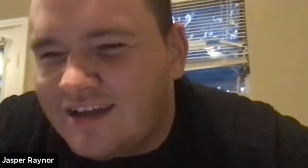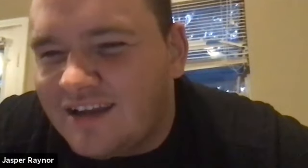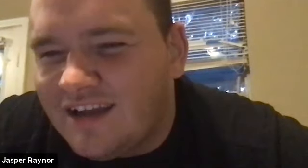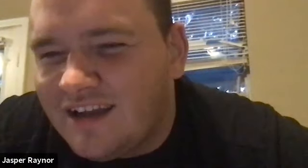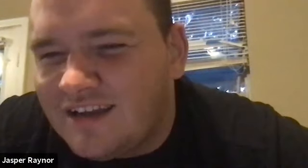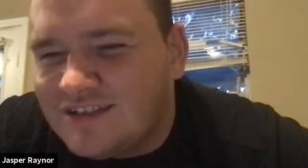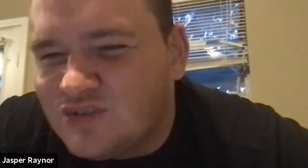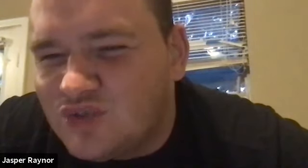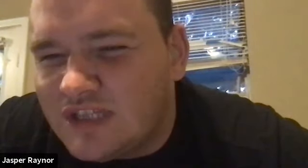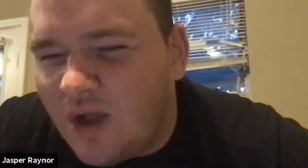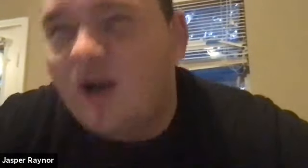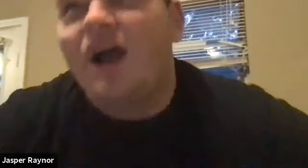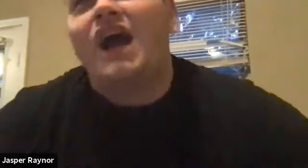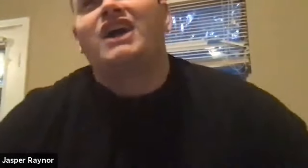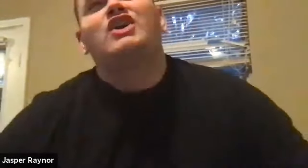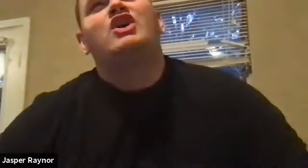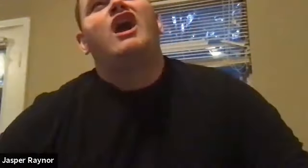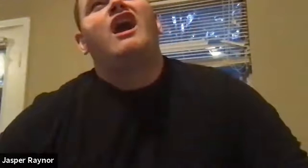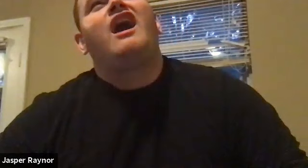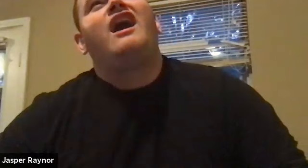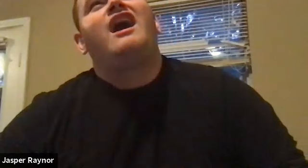Go. G. G.